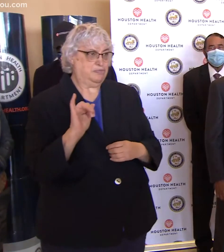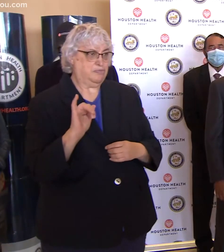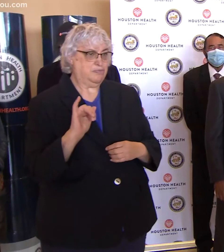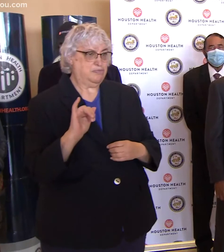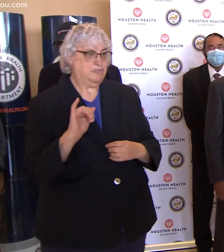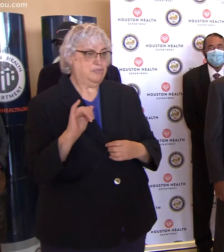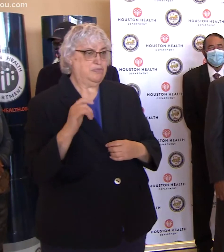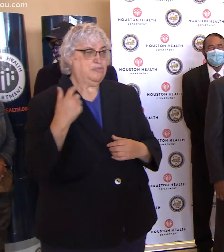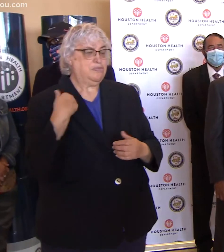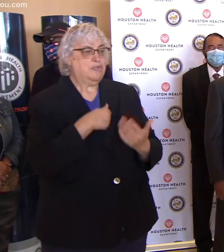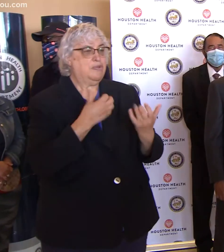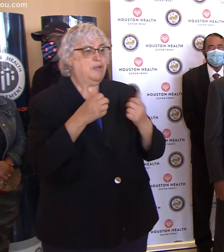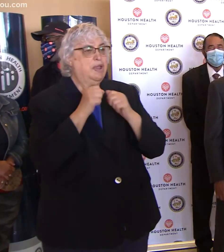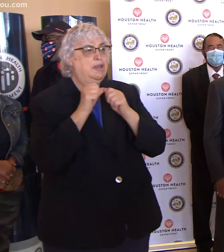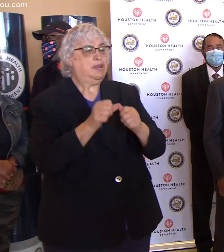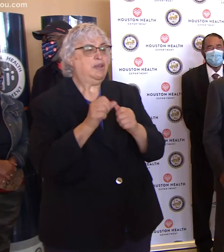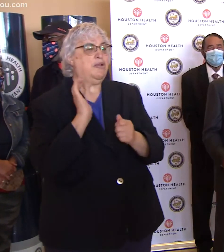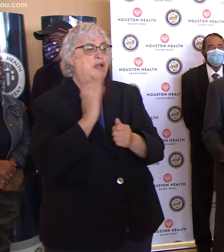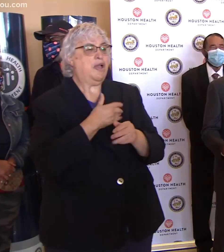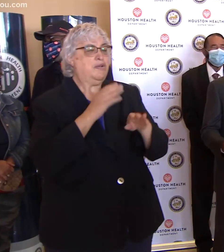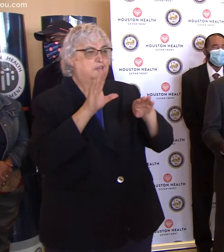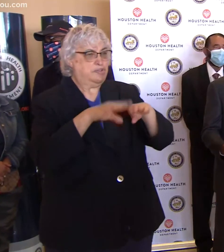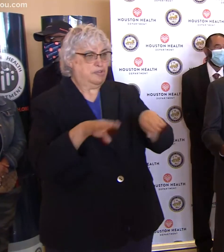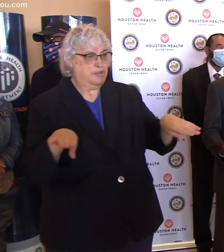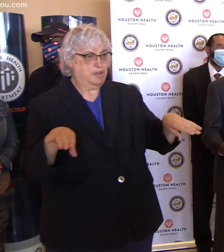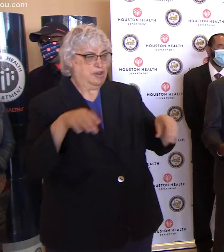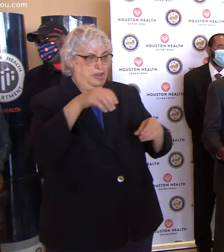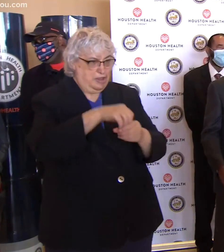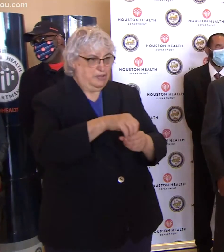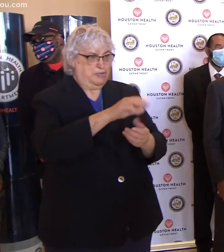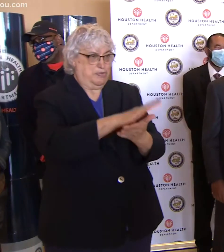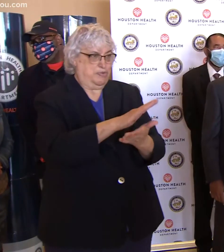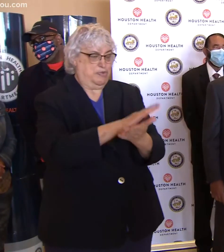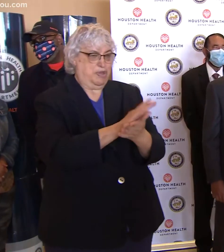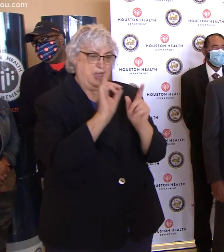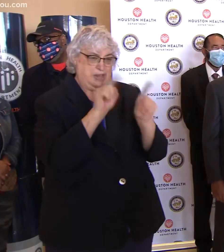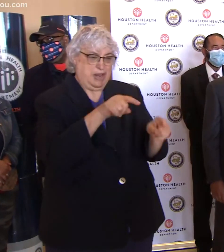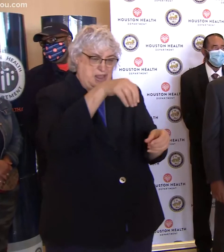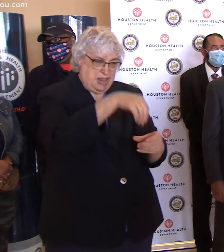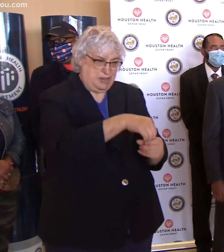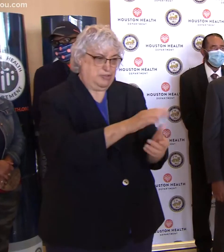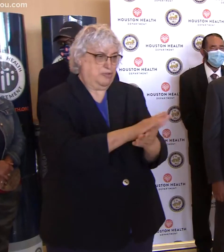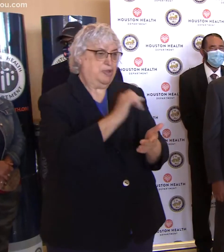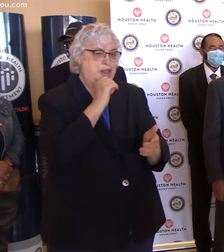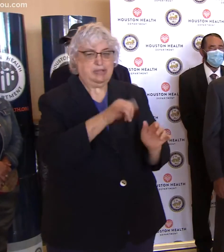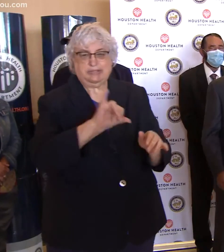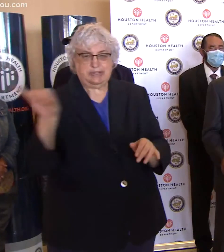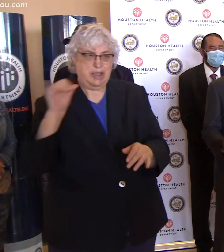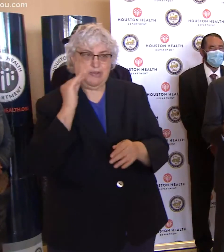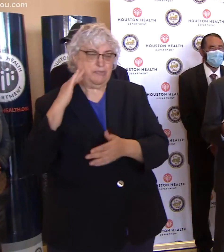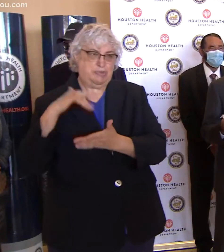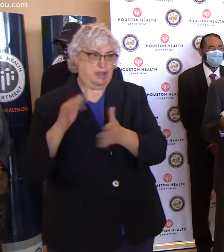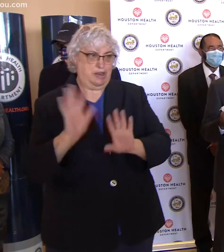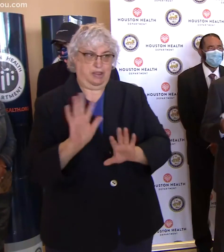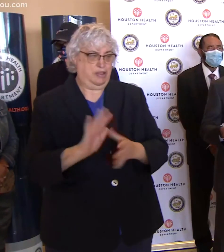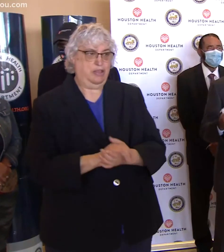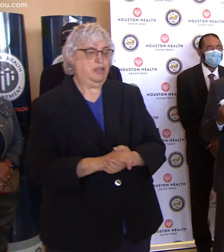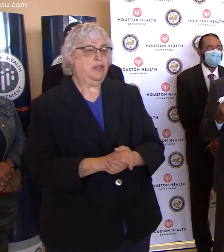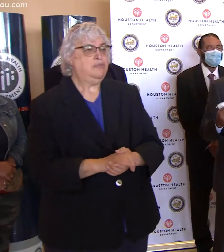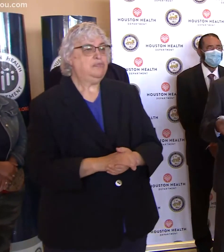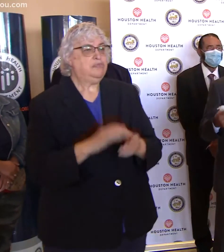we do want to keep our kids in school as best we can. And so that means making sure that